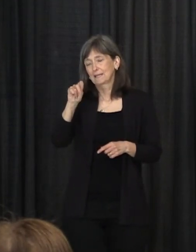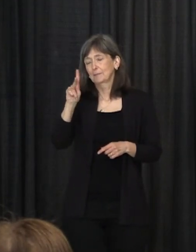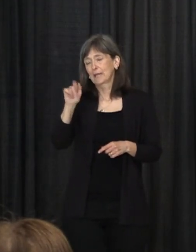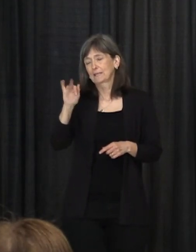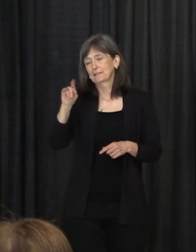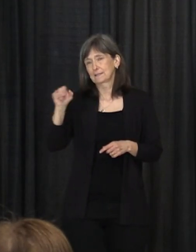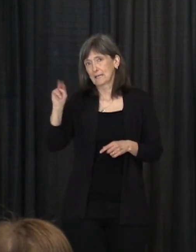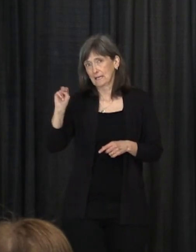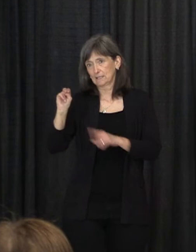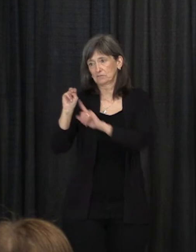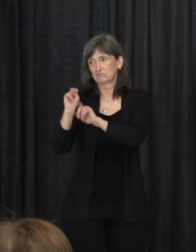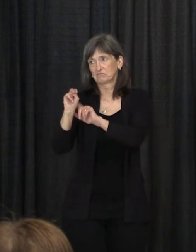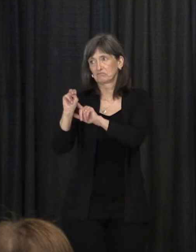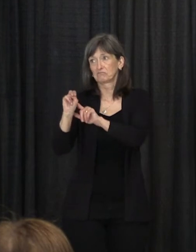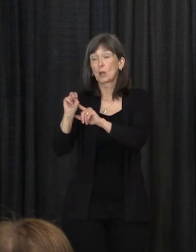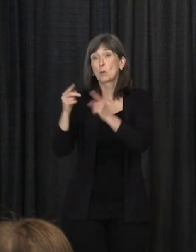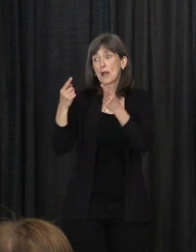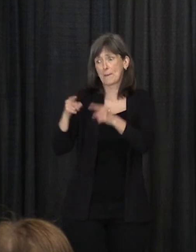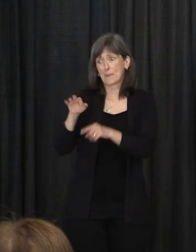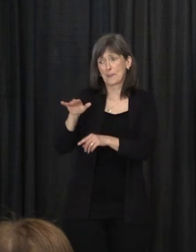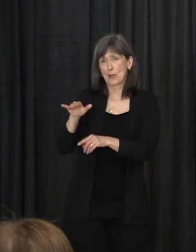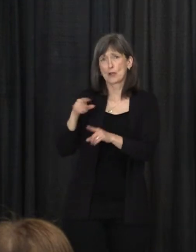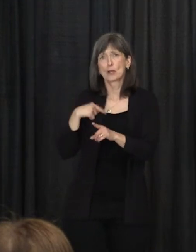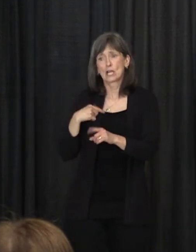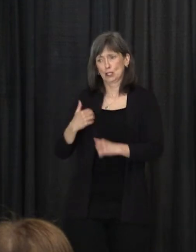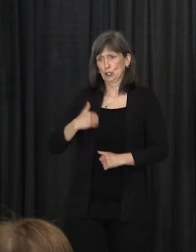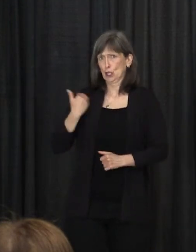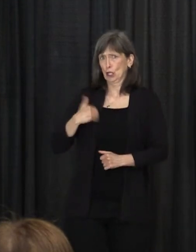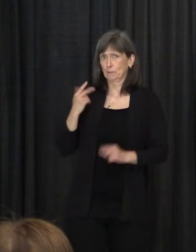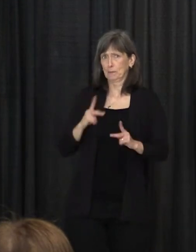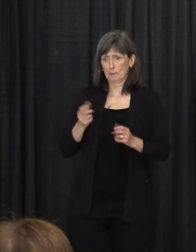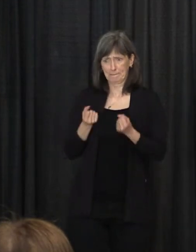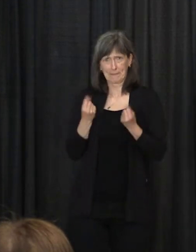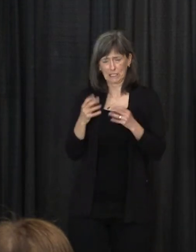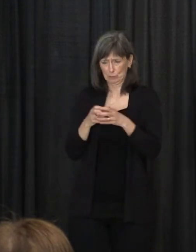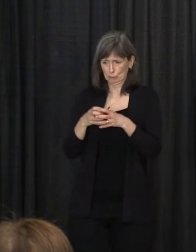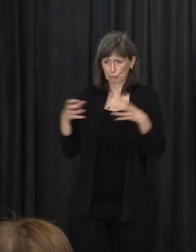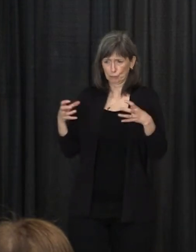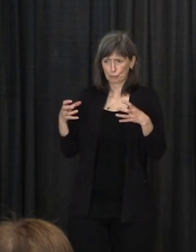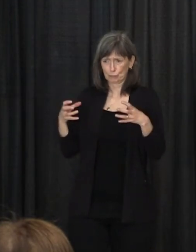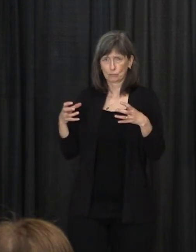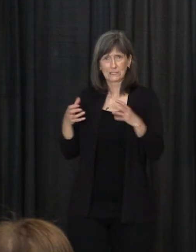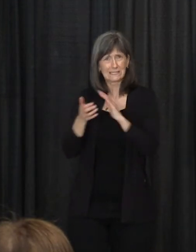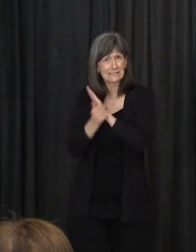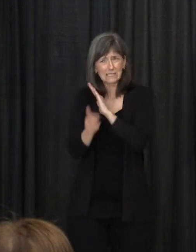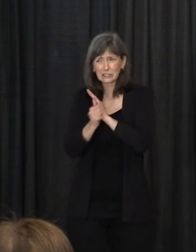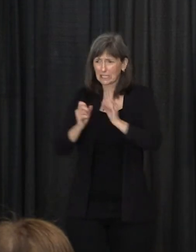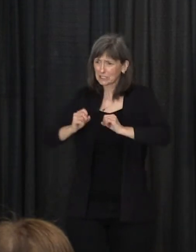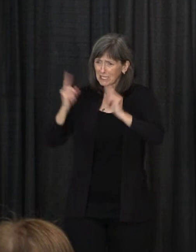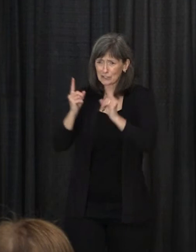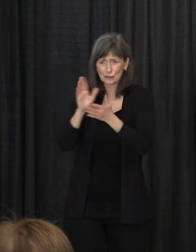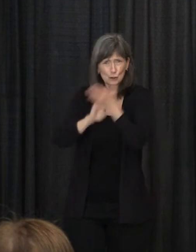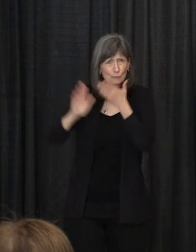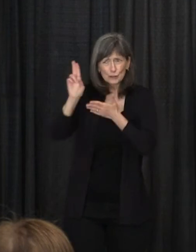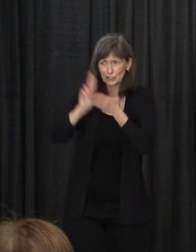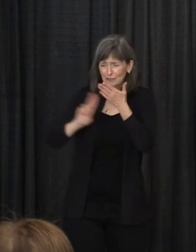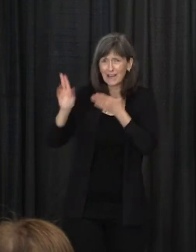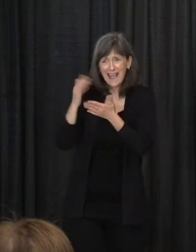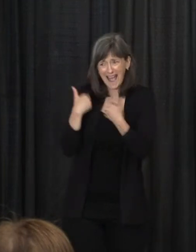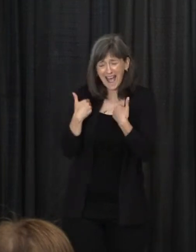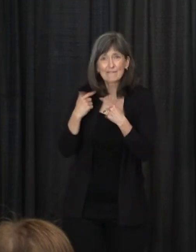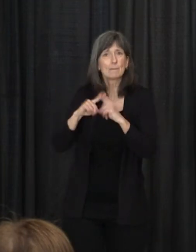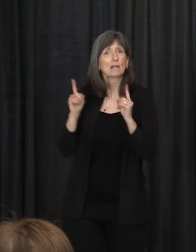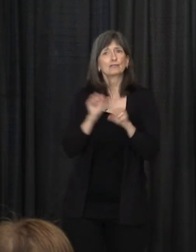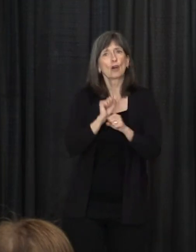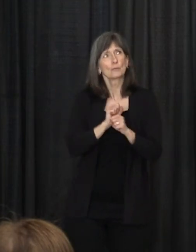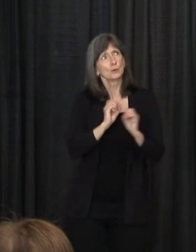very large young population, highly skilled, highly educated, but without jobs. He met with me at